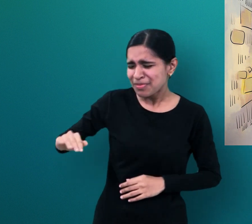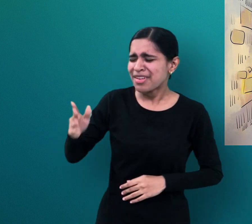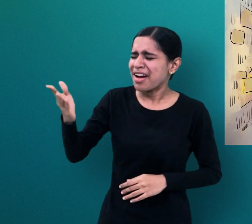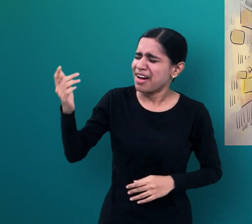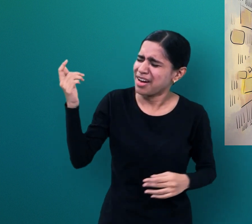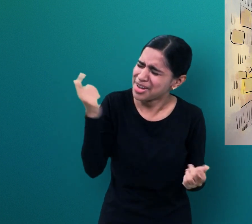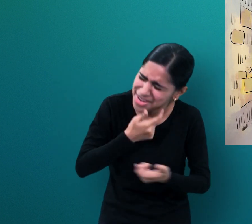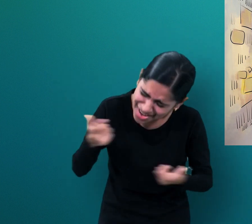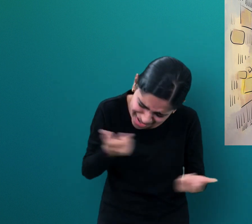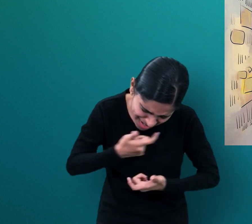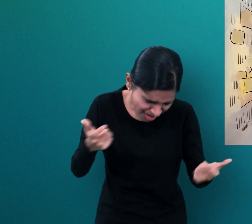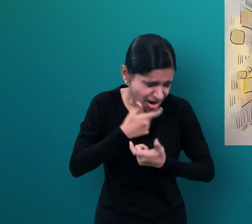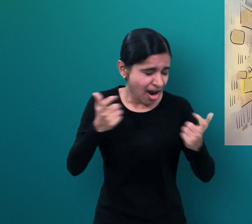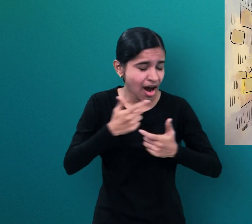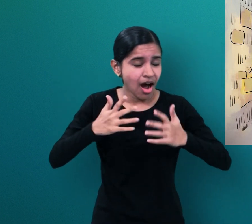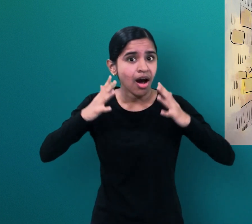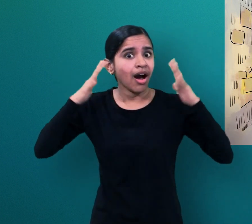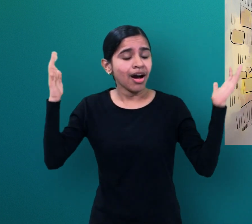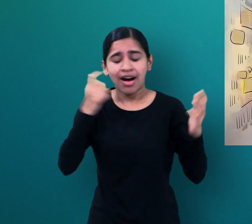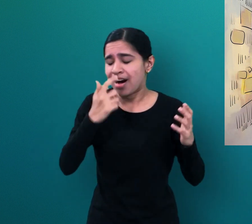I couldn't stop laughing.